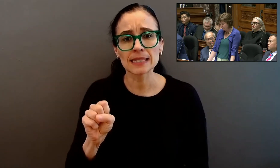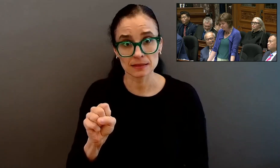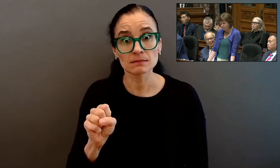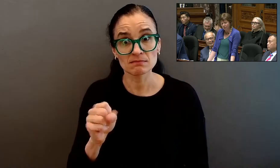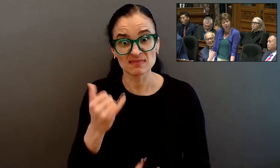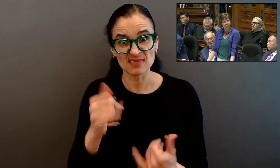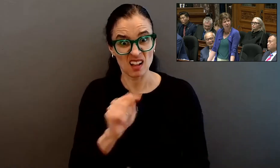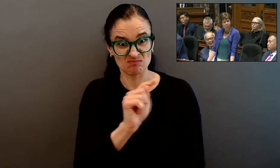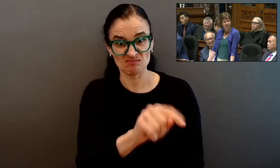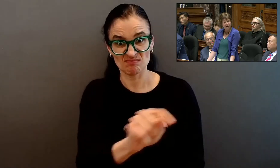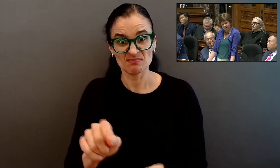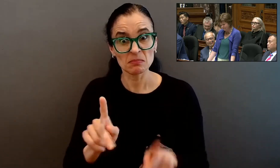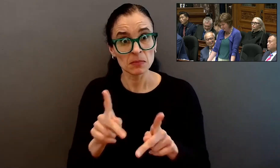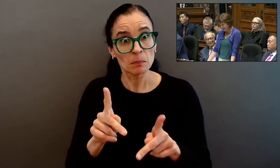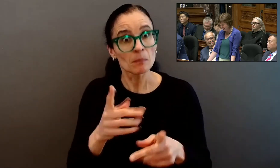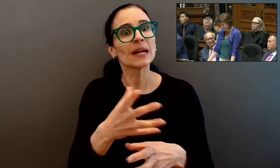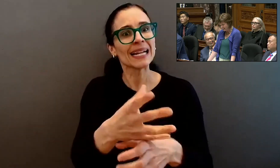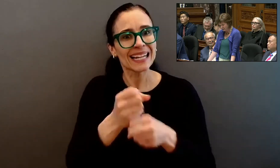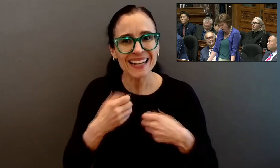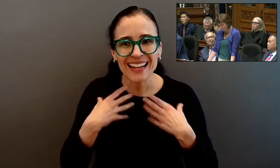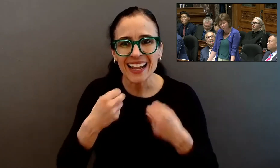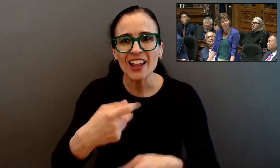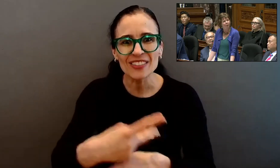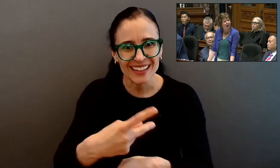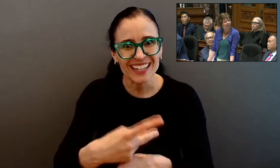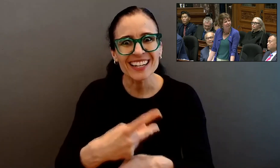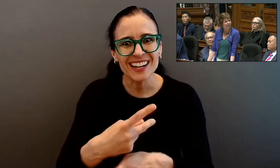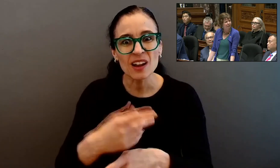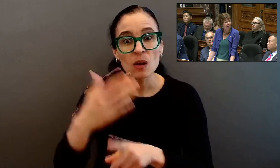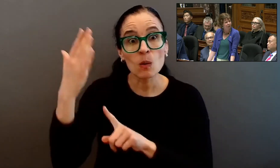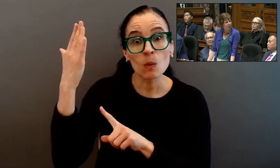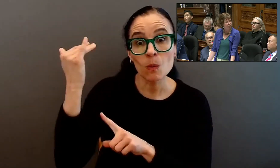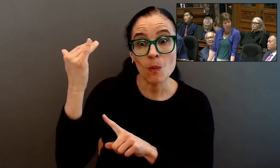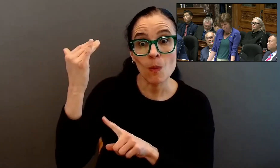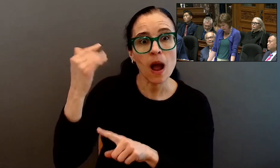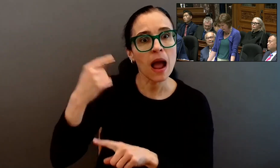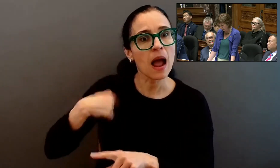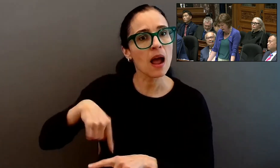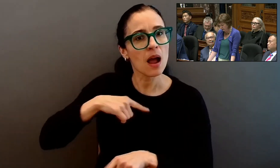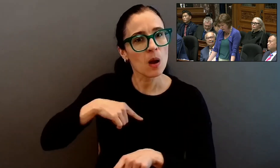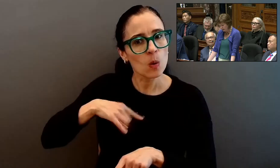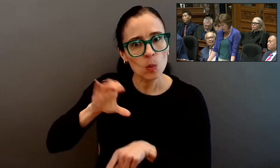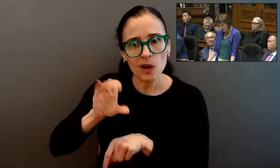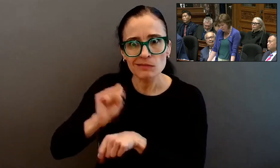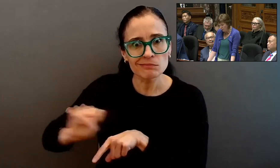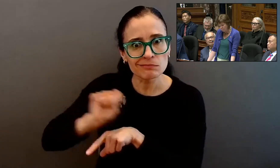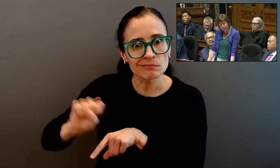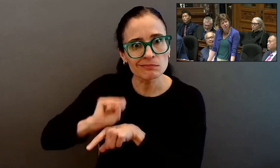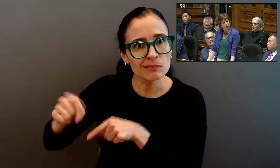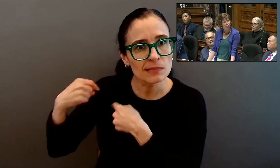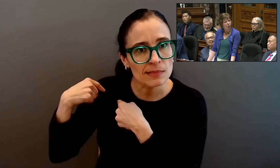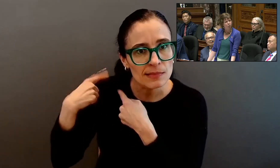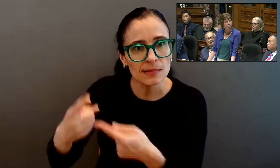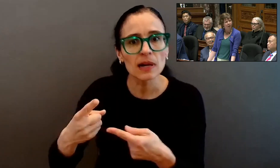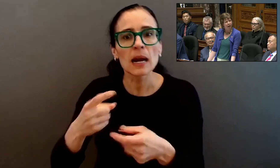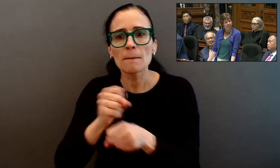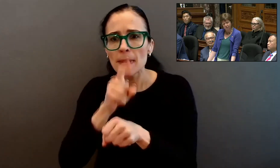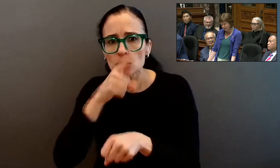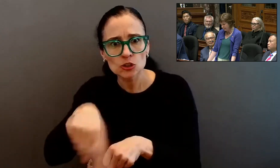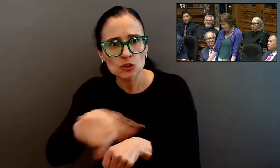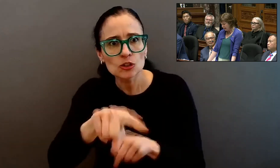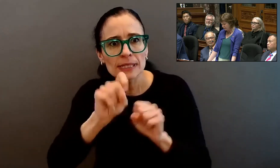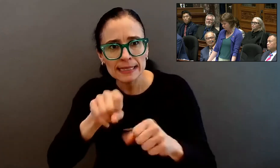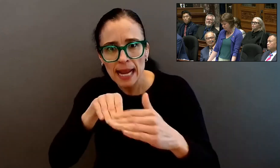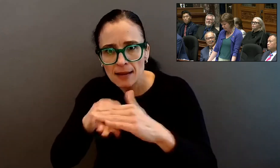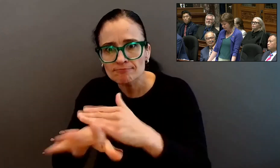because of the work that we have done to help more people access addiction treatment and care. Opening the new Road to